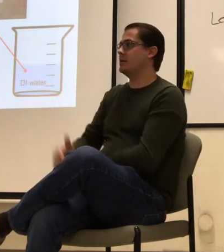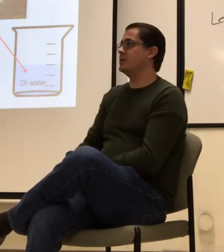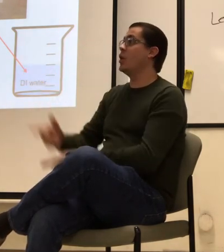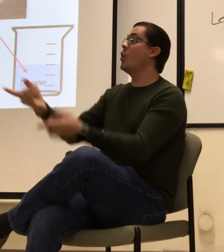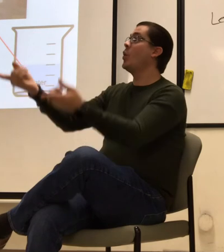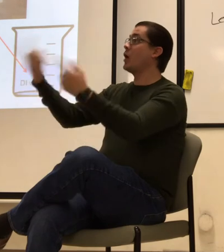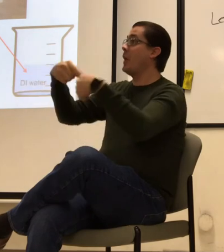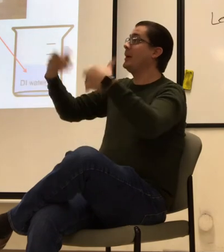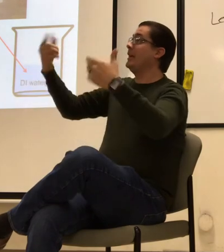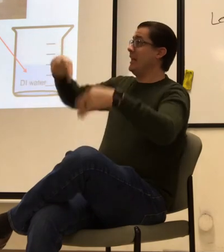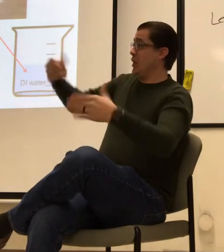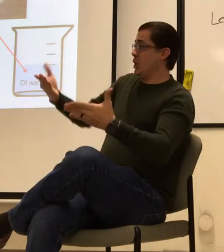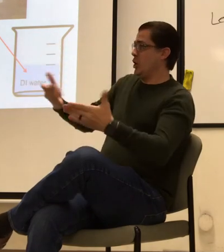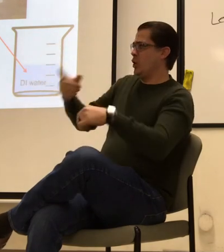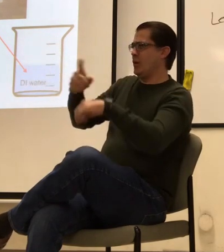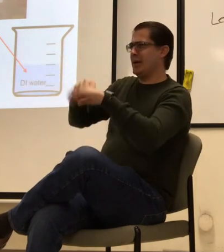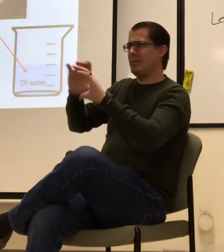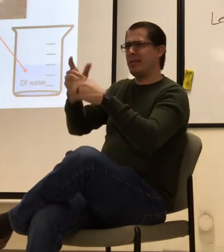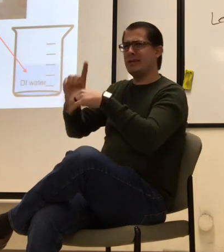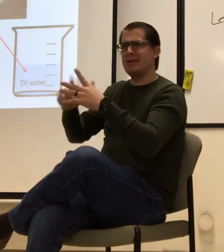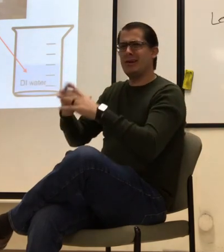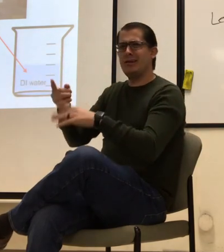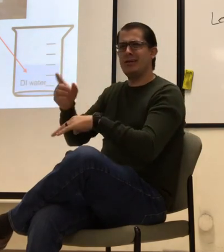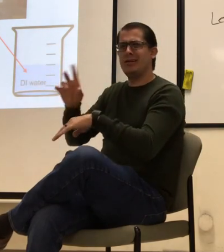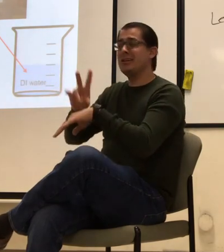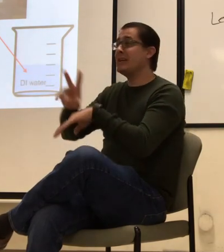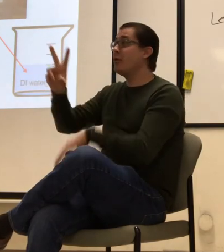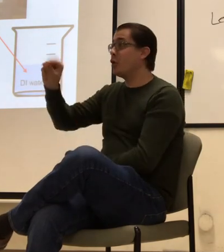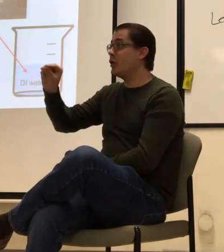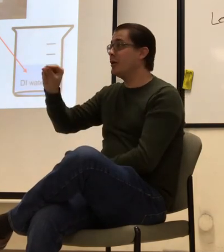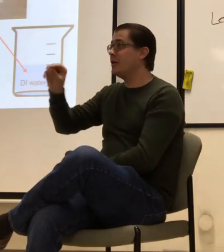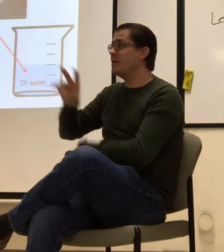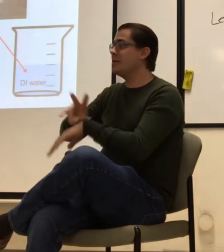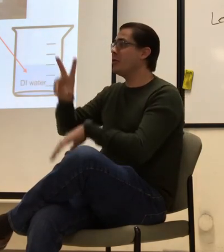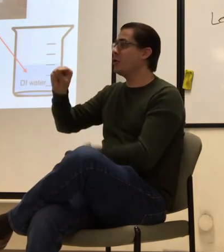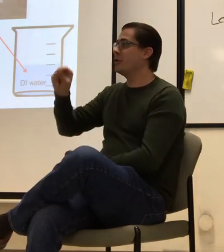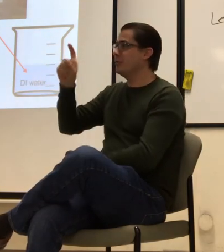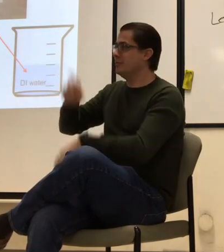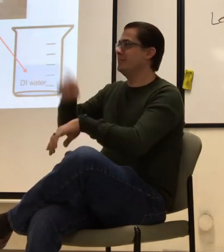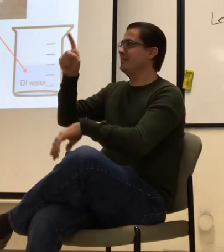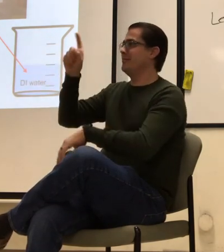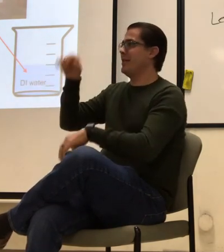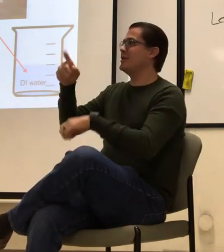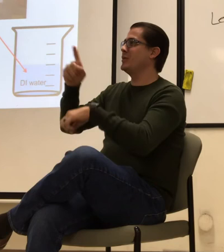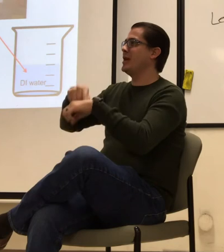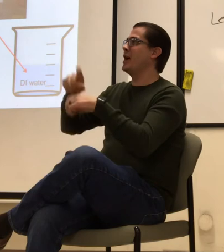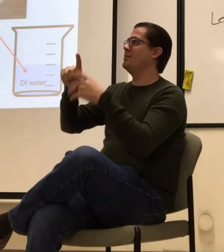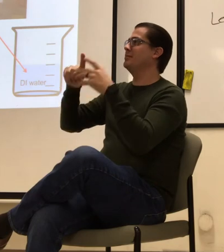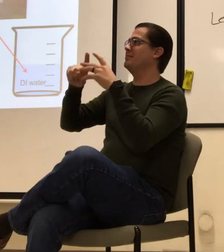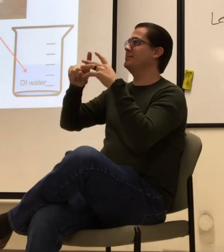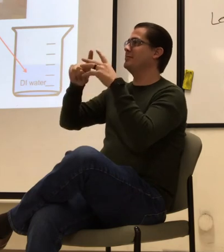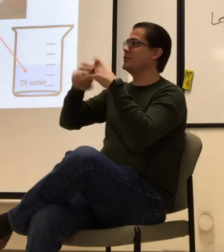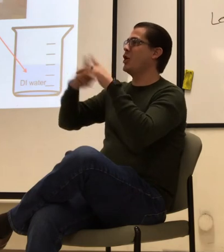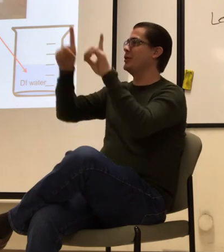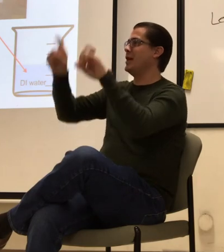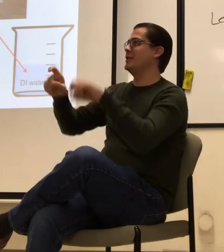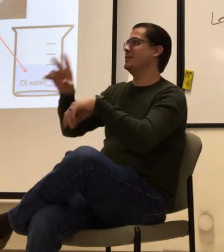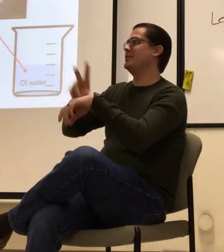come here. What time does class start? 7:30. Boom. That's what time the test is in the